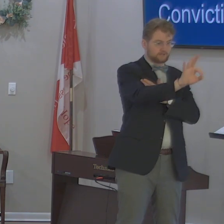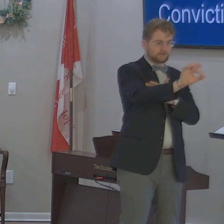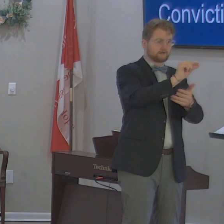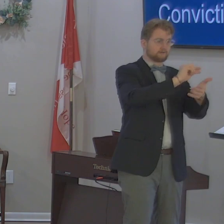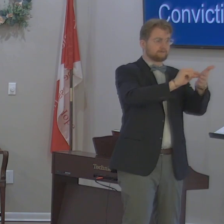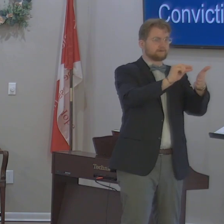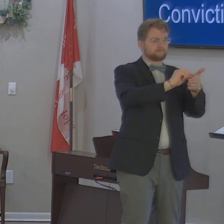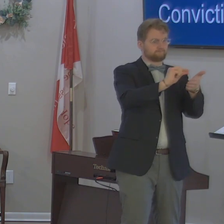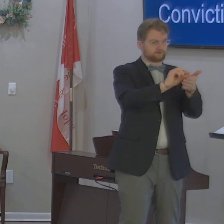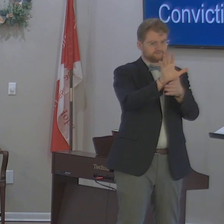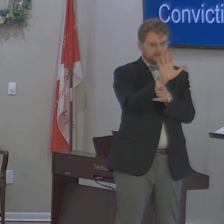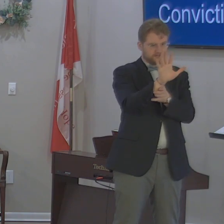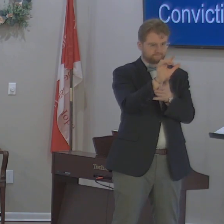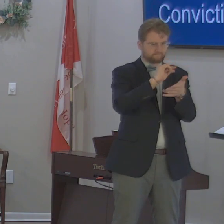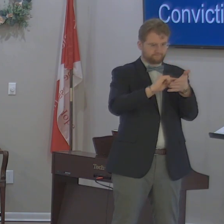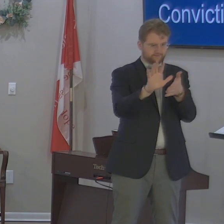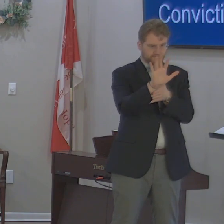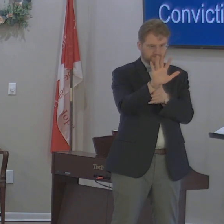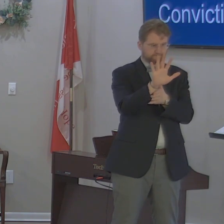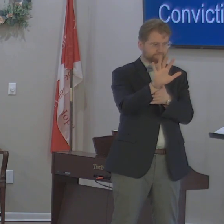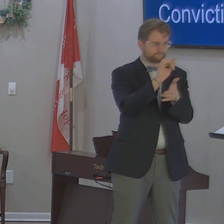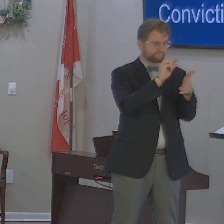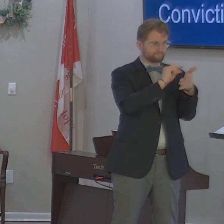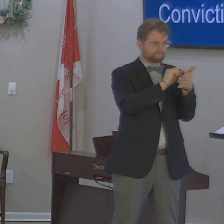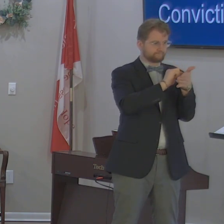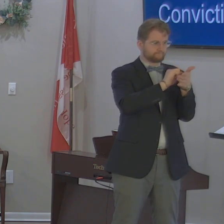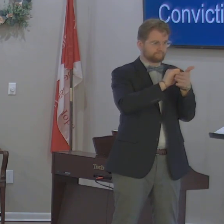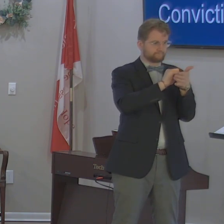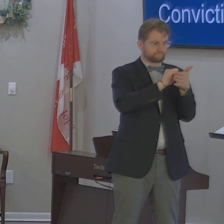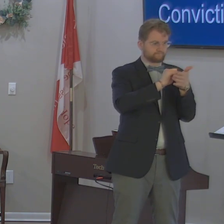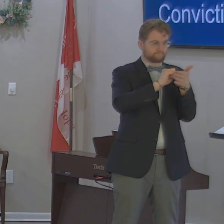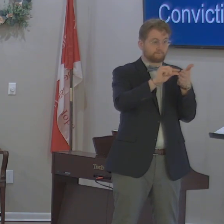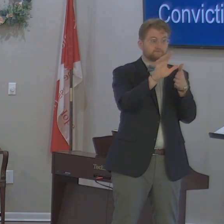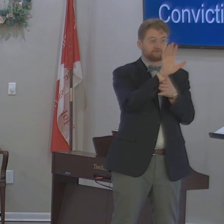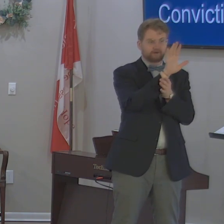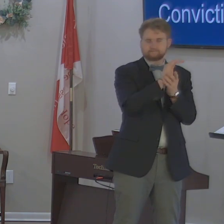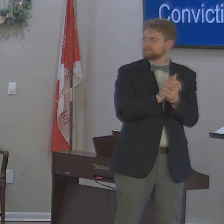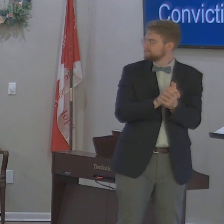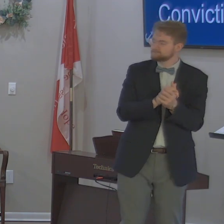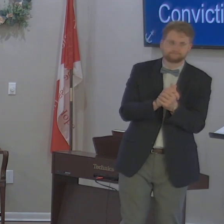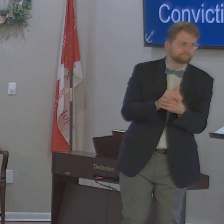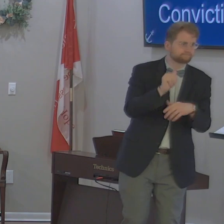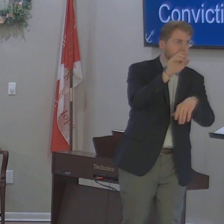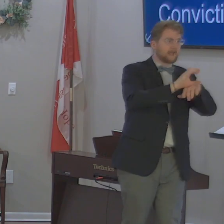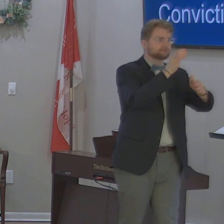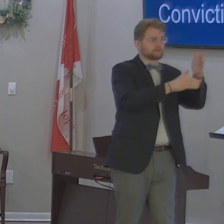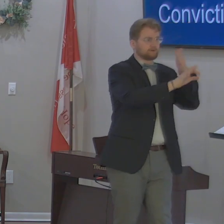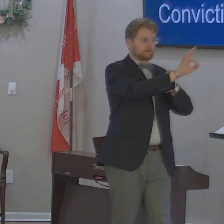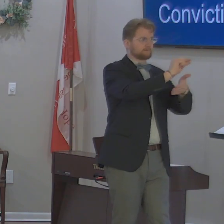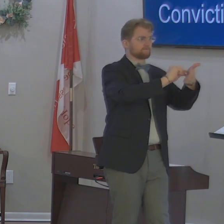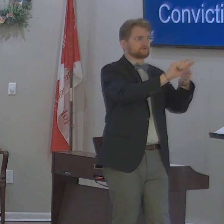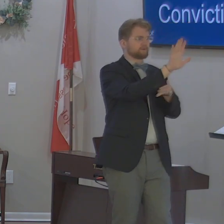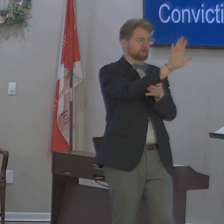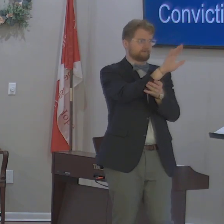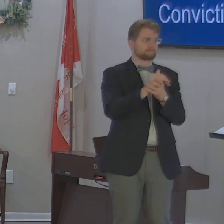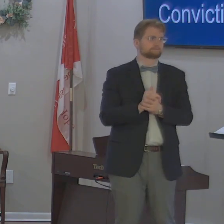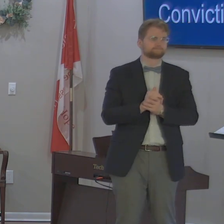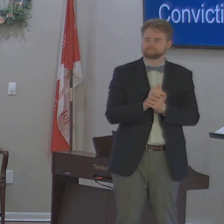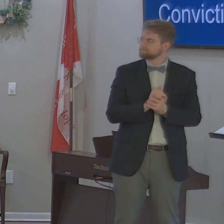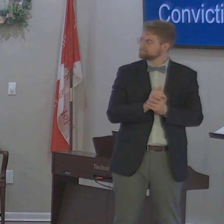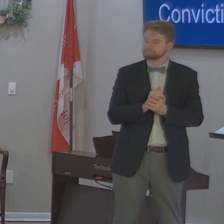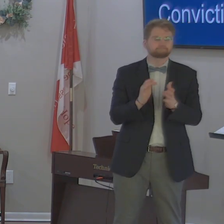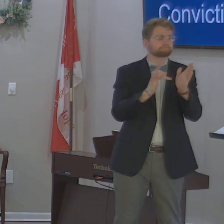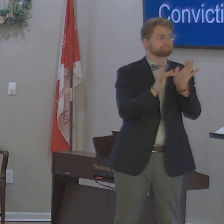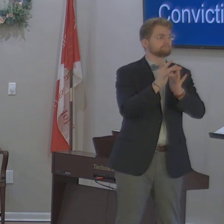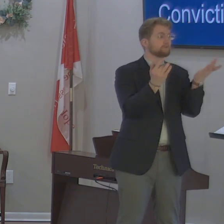Acts chapter 9, verse 5, one verse, and then we'll cover several things in this chapter. Acts chapter 9, verse 5,